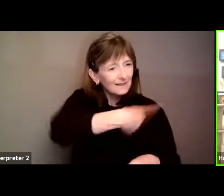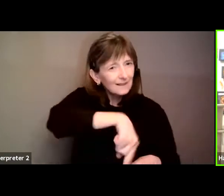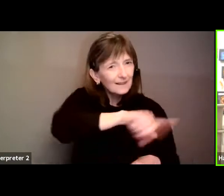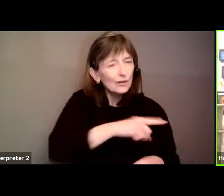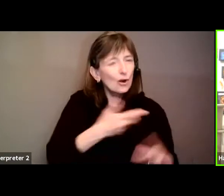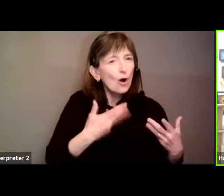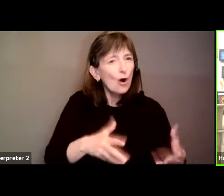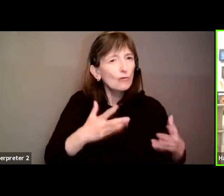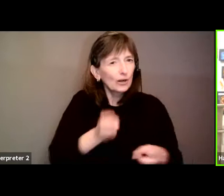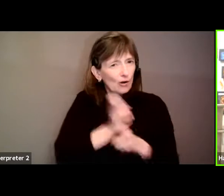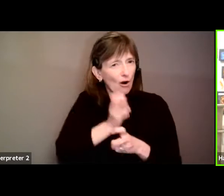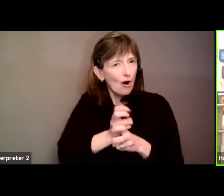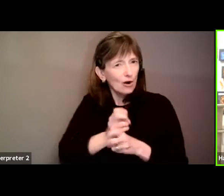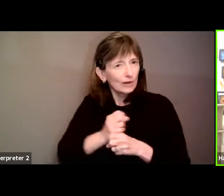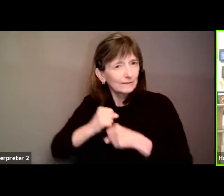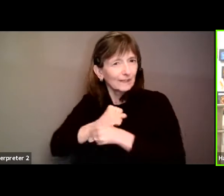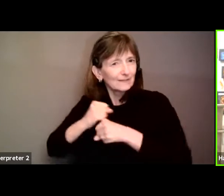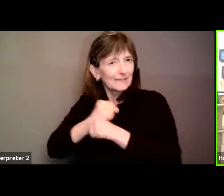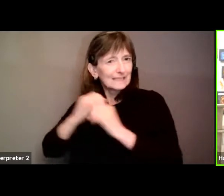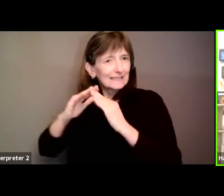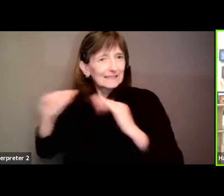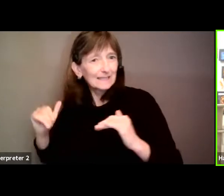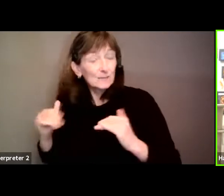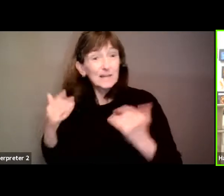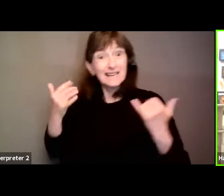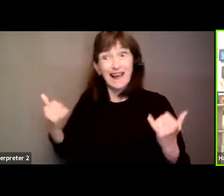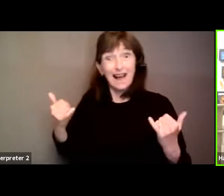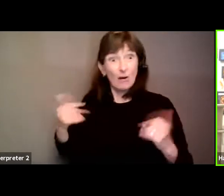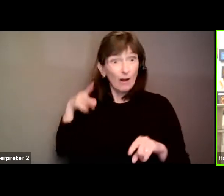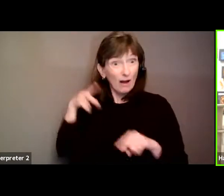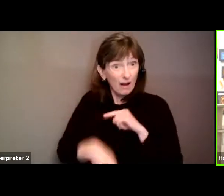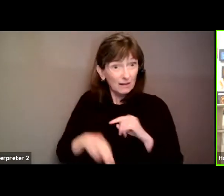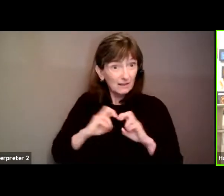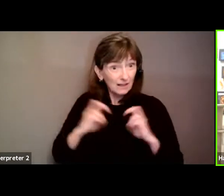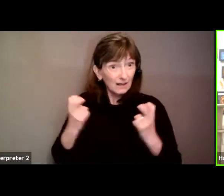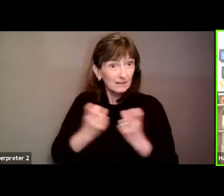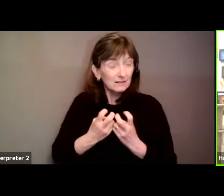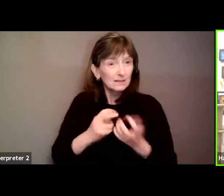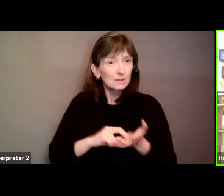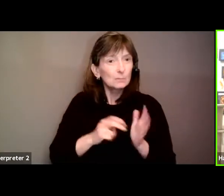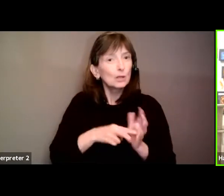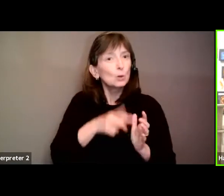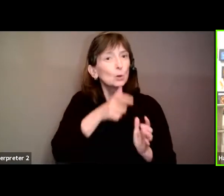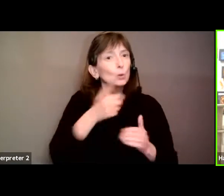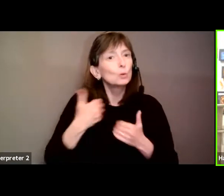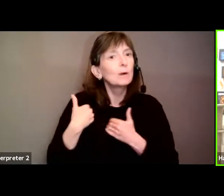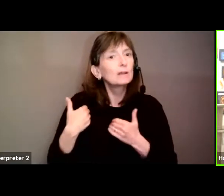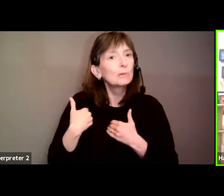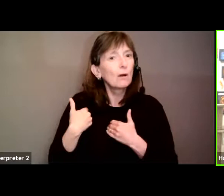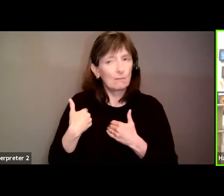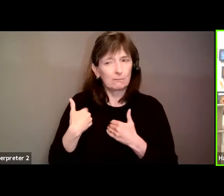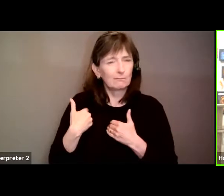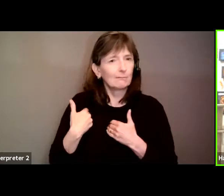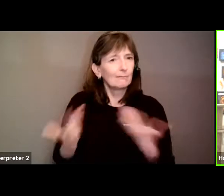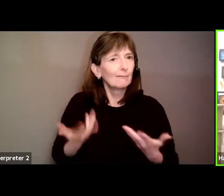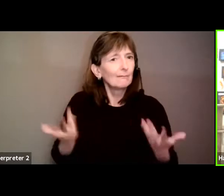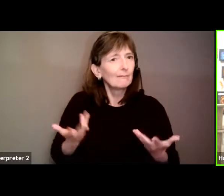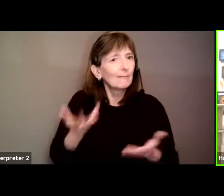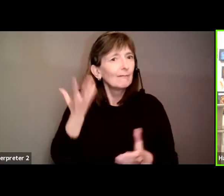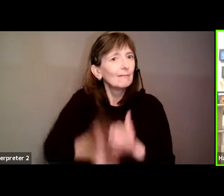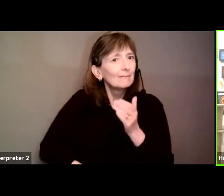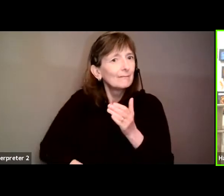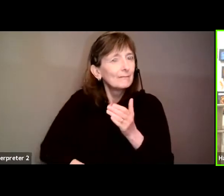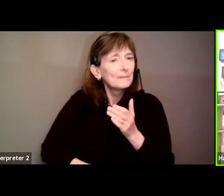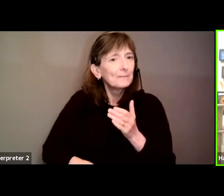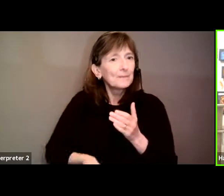justice in the system, and this would make accountability even less accessible. A reduced number of public servants trying to